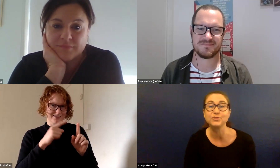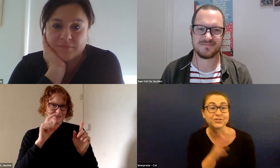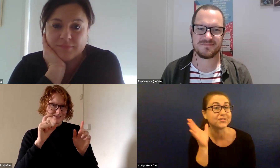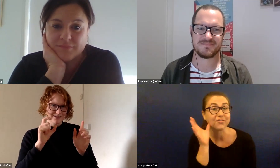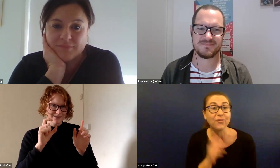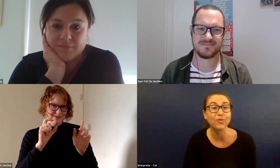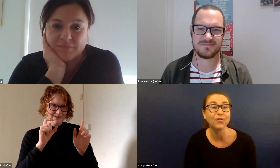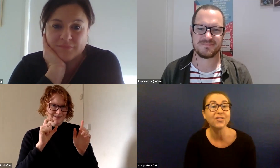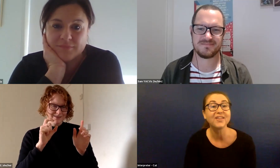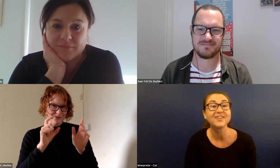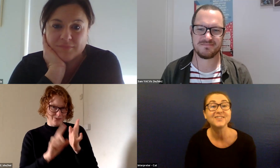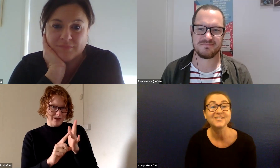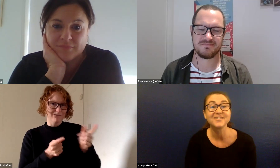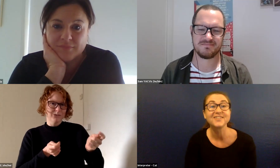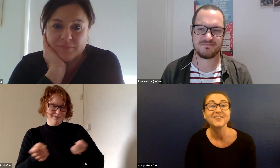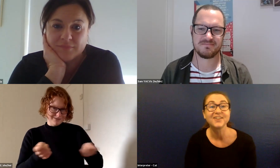available to all,